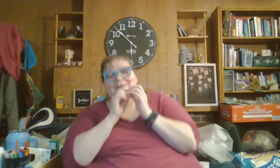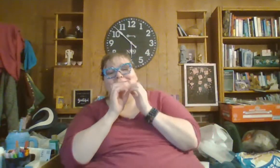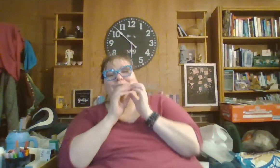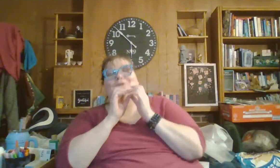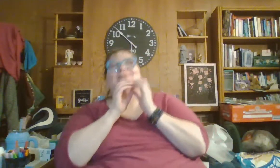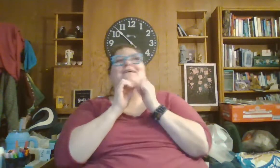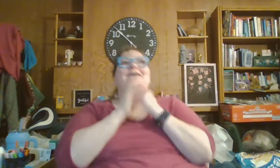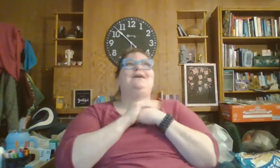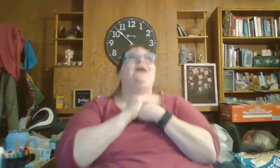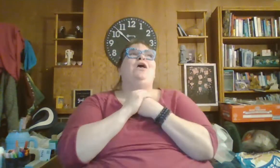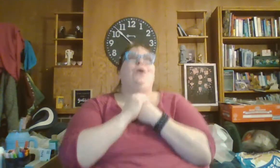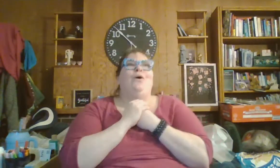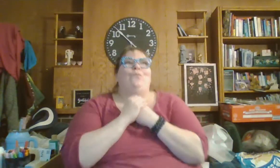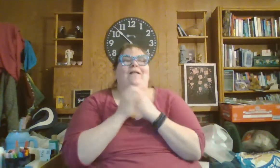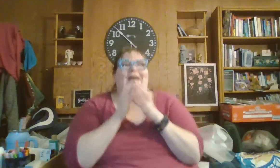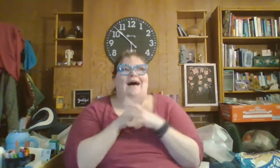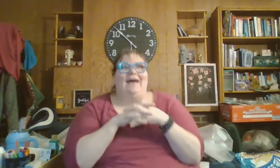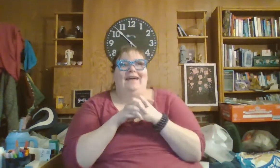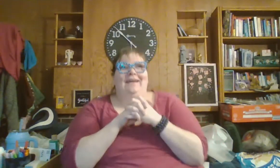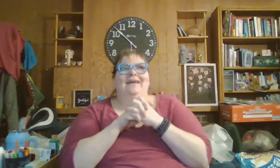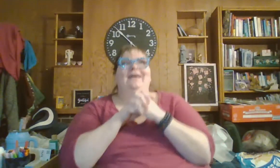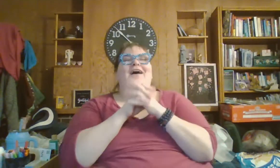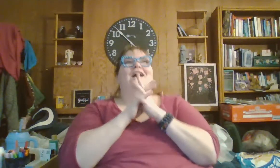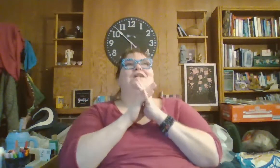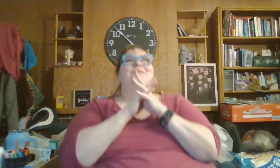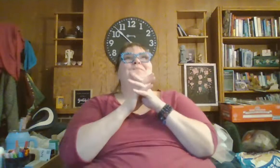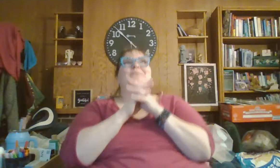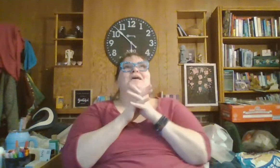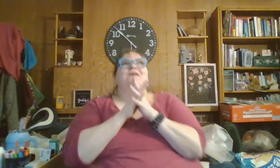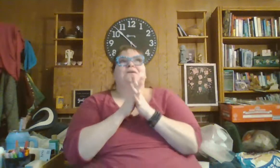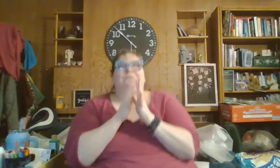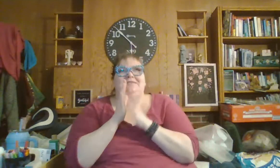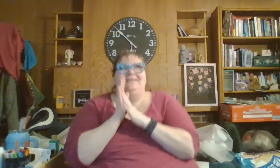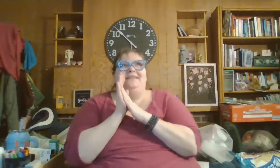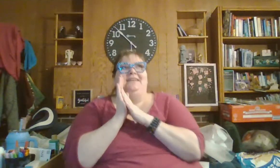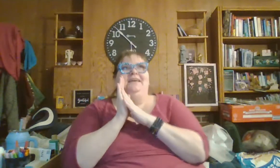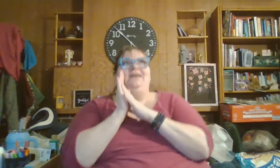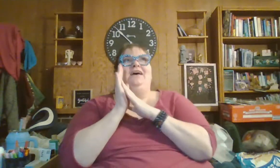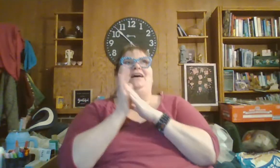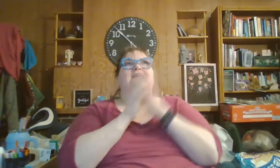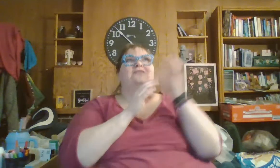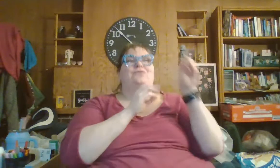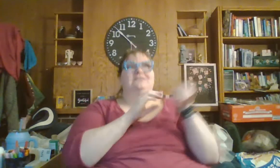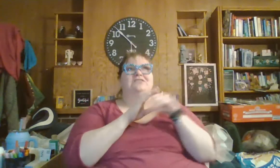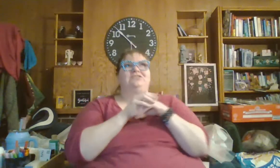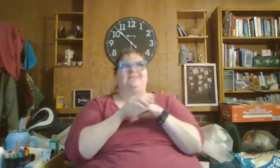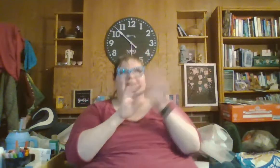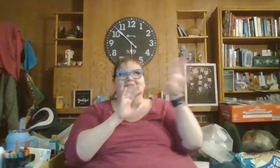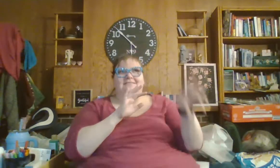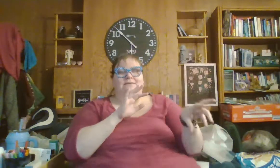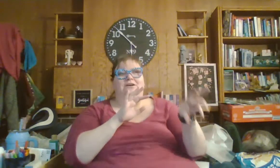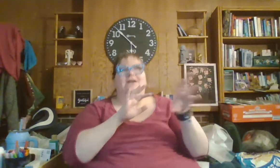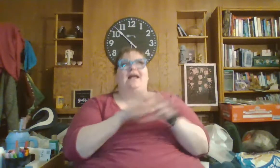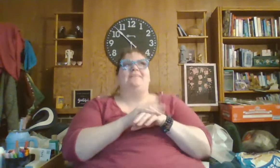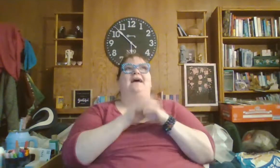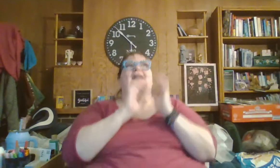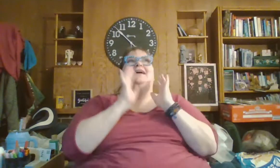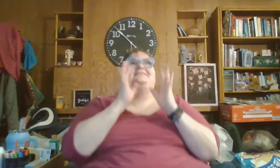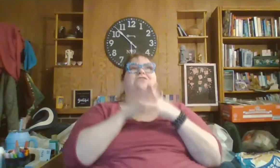to work with her. Well, I was in a course that she did last summer, and then I started